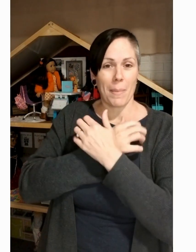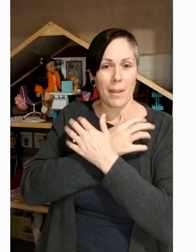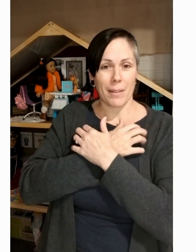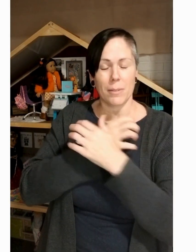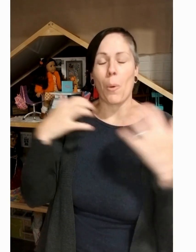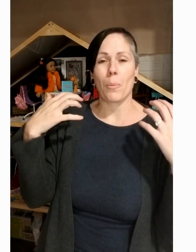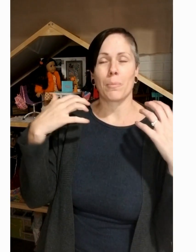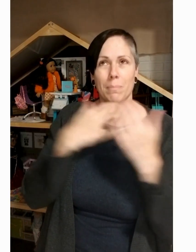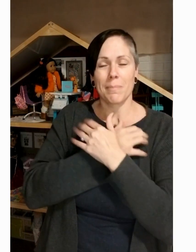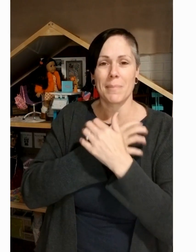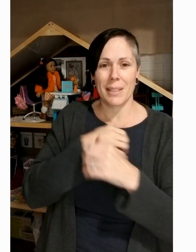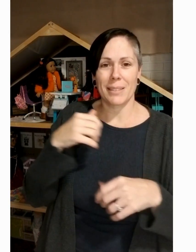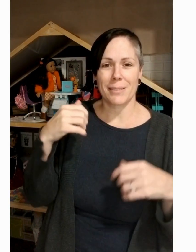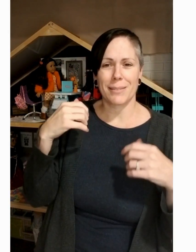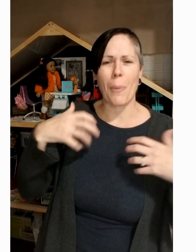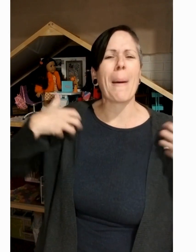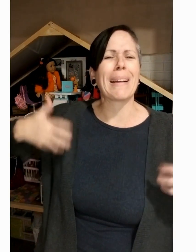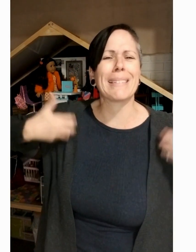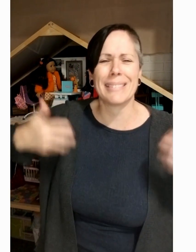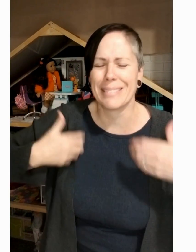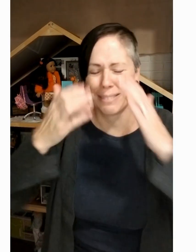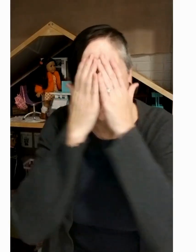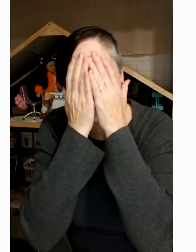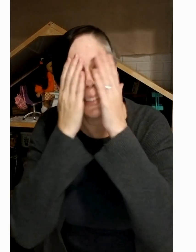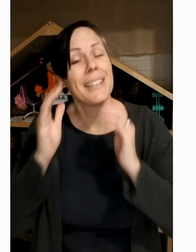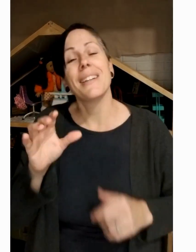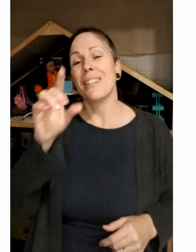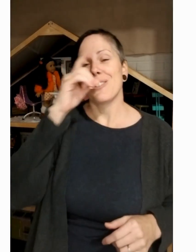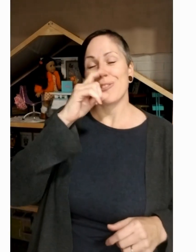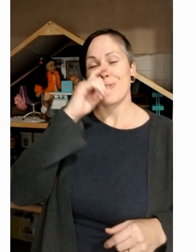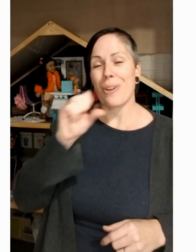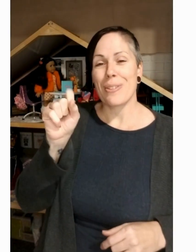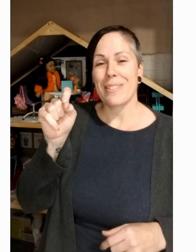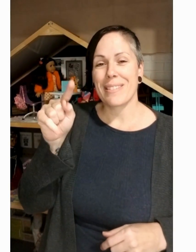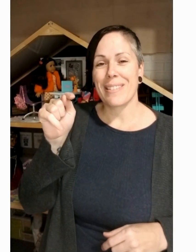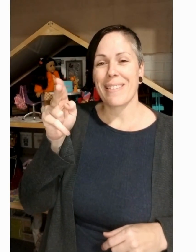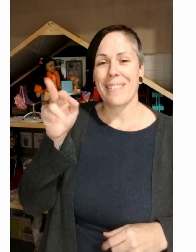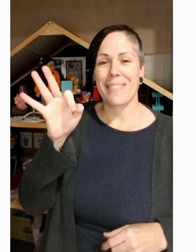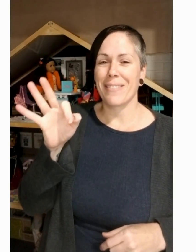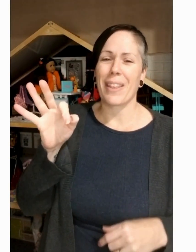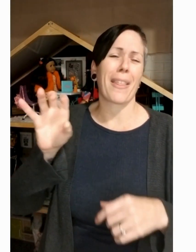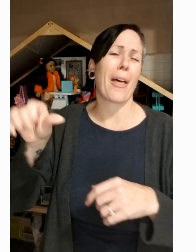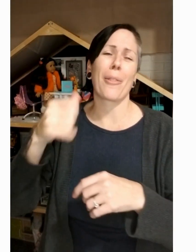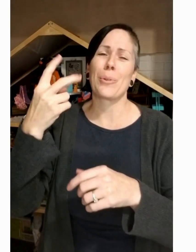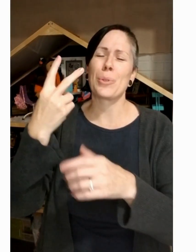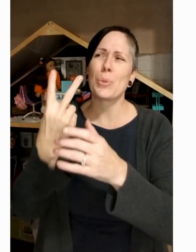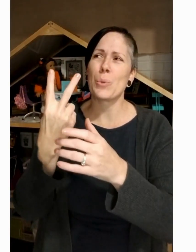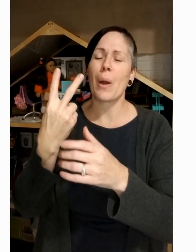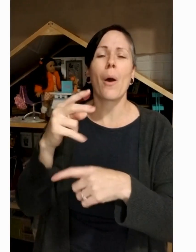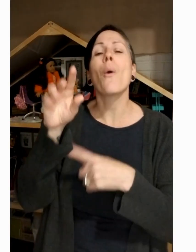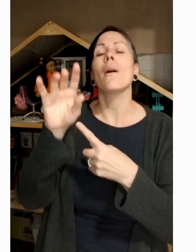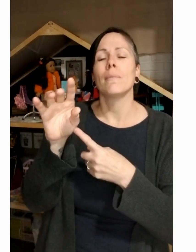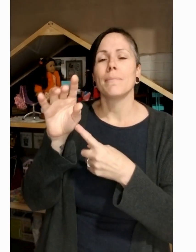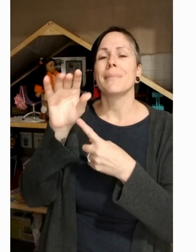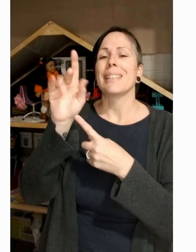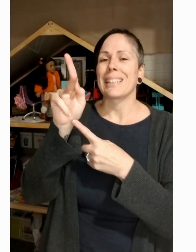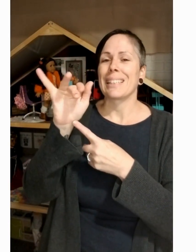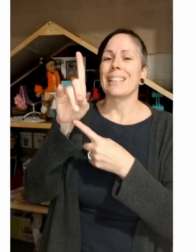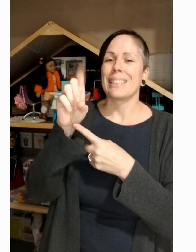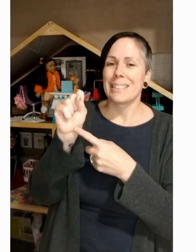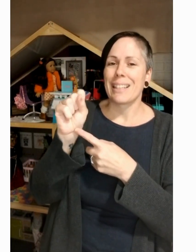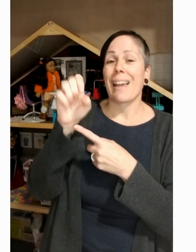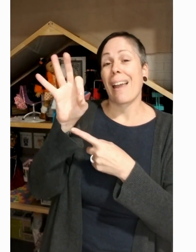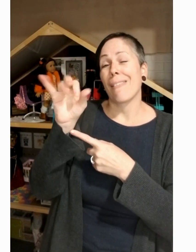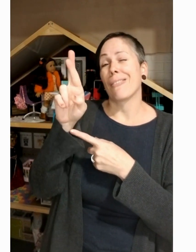mentioned earlier for the salad. Not really a doll company, but it was an Etsy business that I supported in relation to the doll stuff.